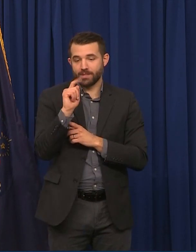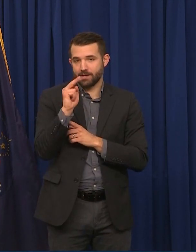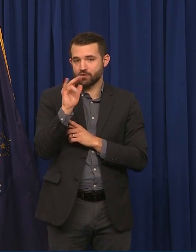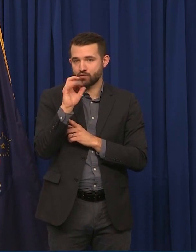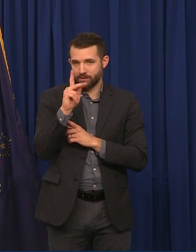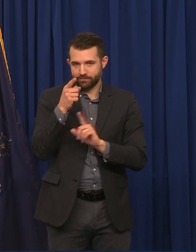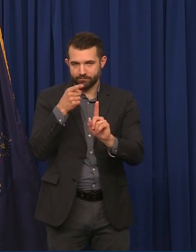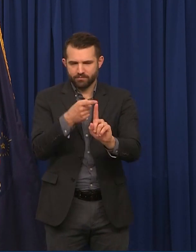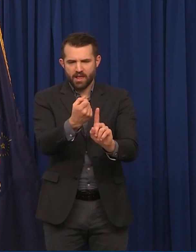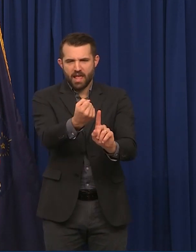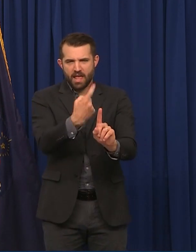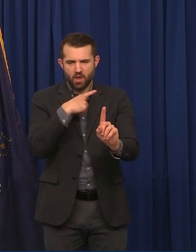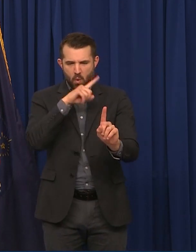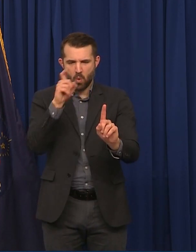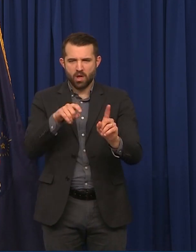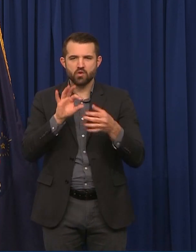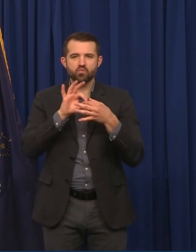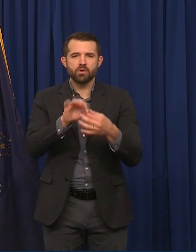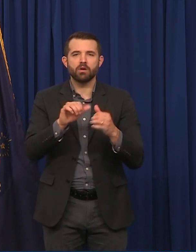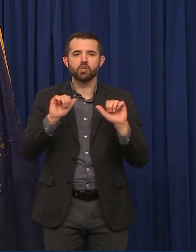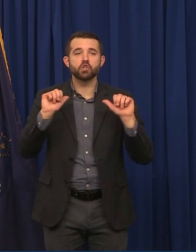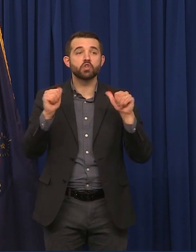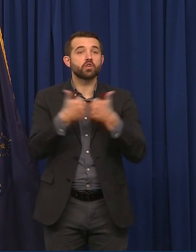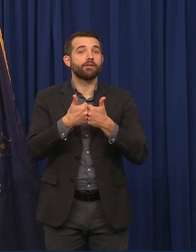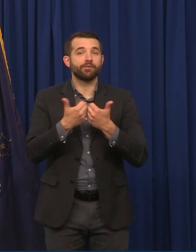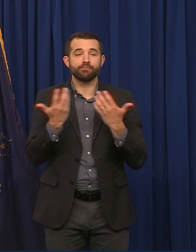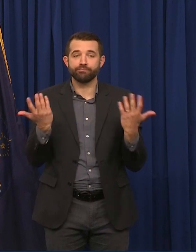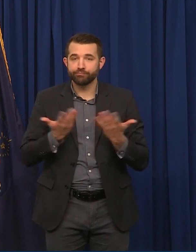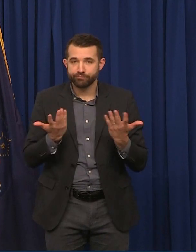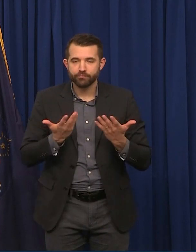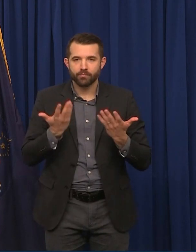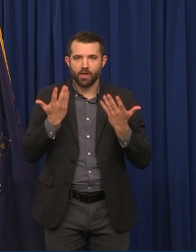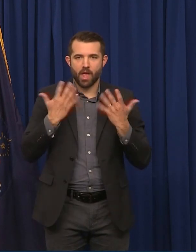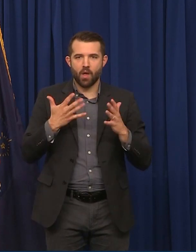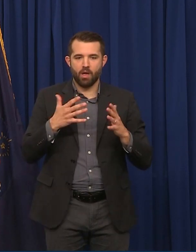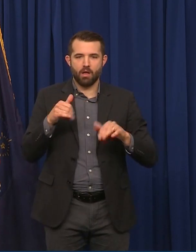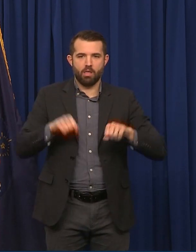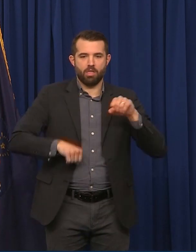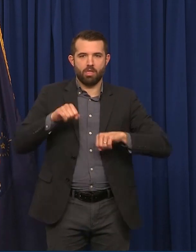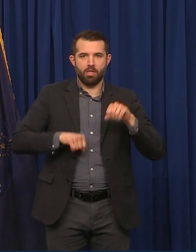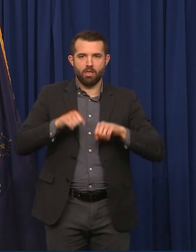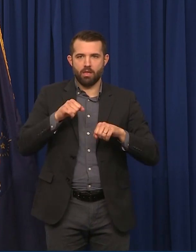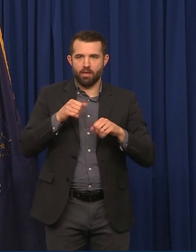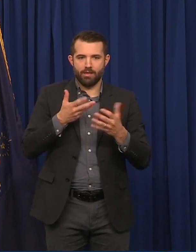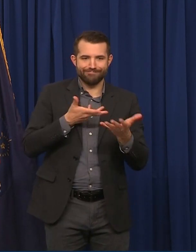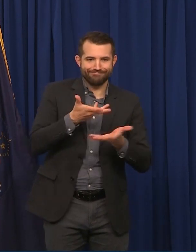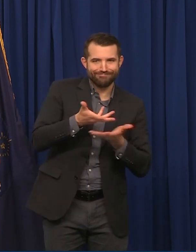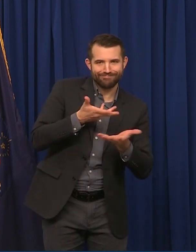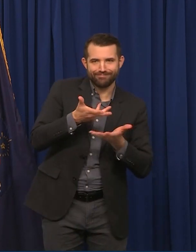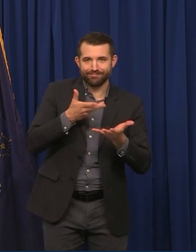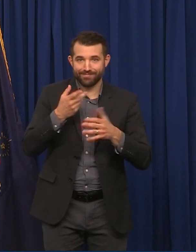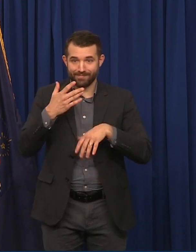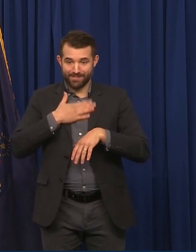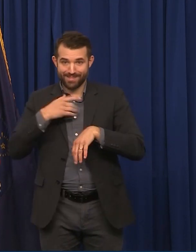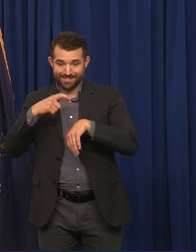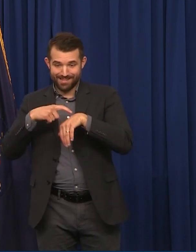the possibility of challenges in mental health as we move further into this crisis.